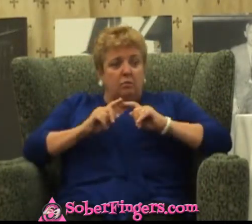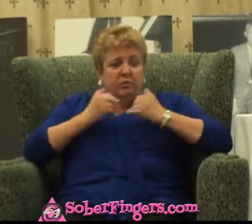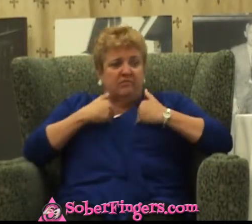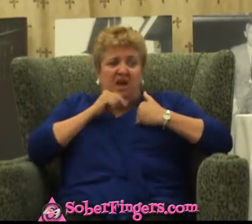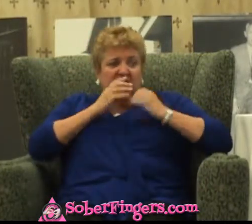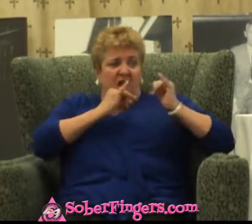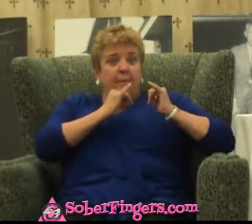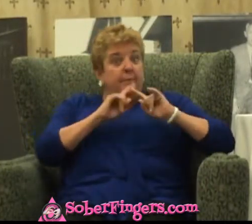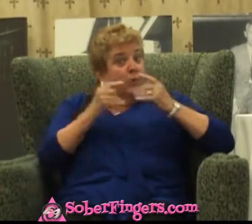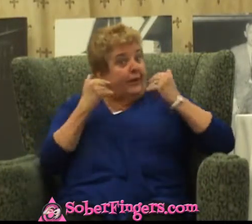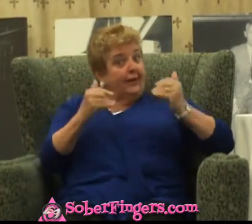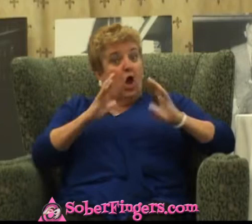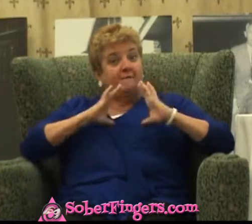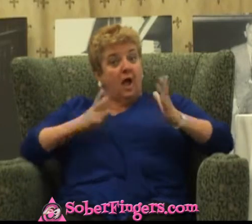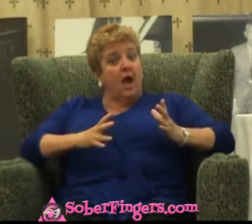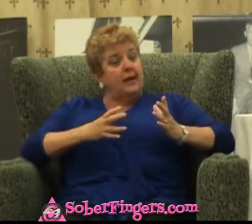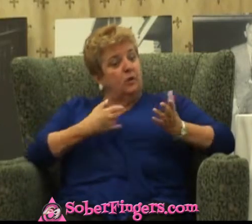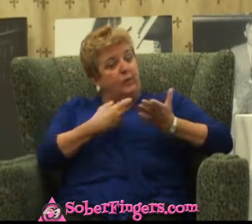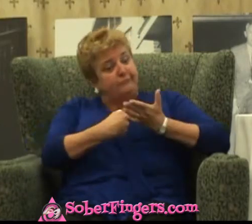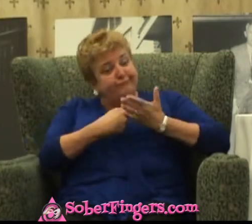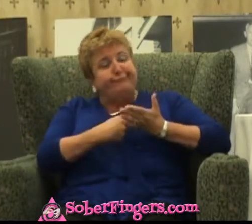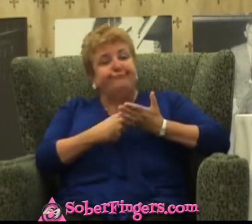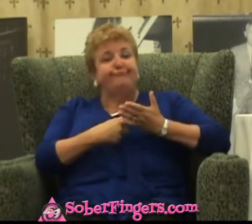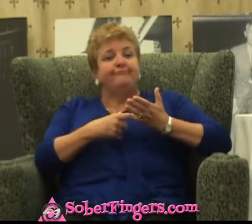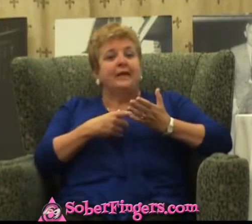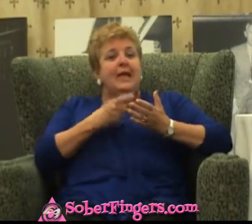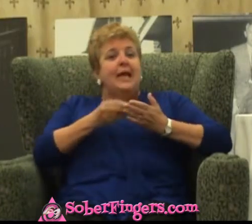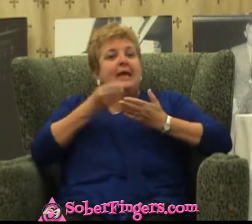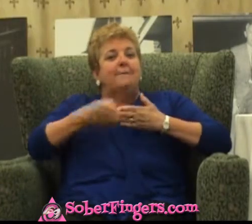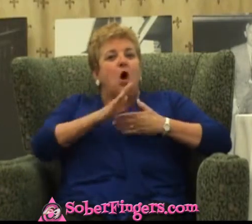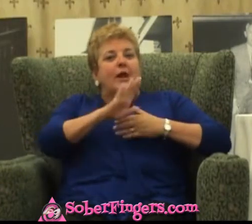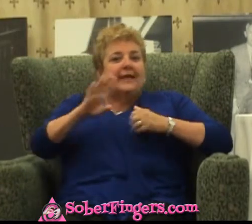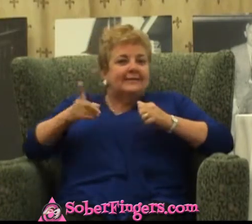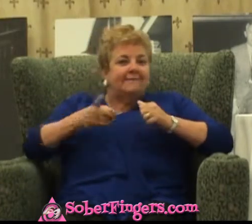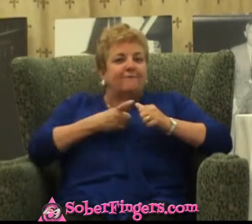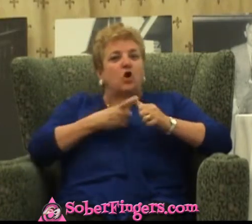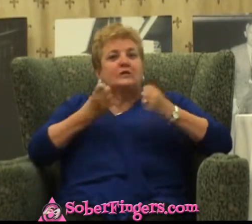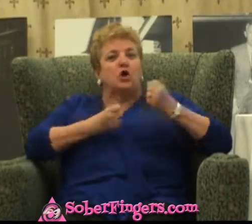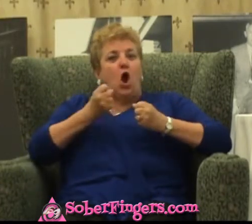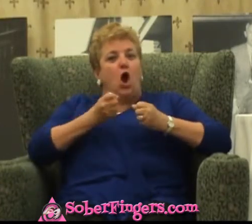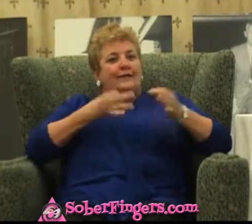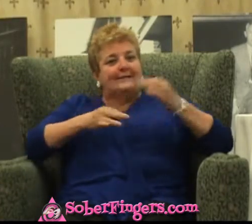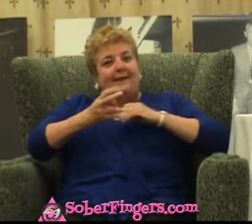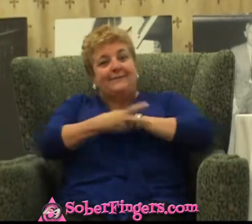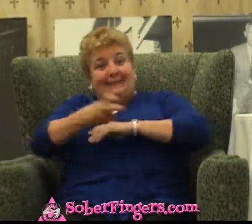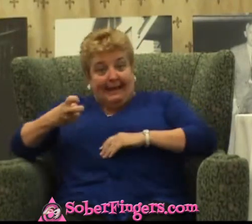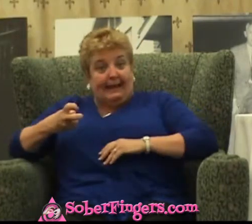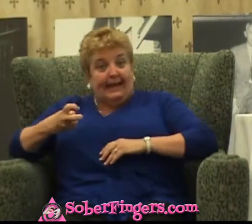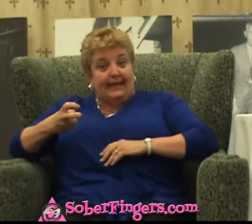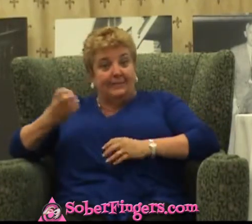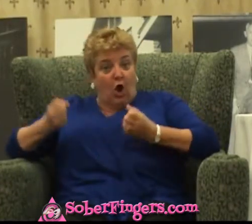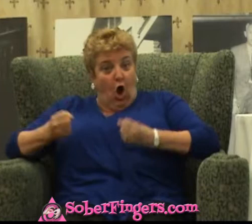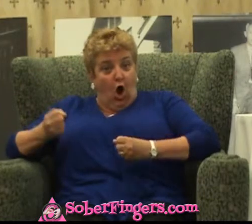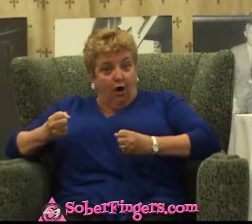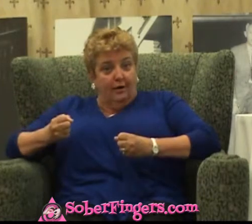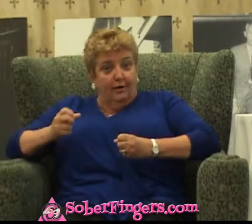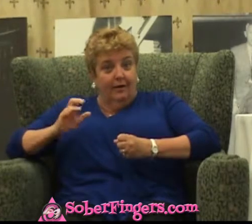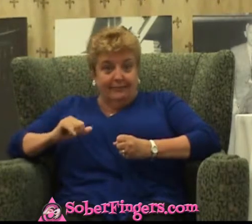And we've had conversations. He's bought his first car rather than stealing it. It's such an advance. He likes stealing